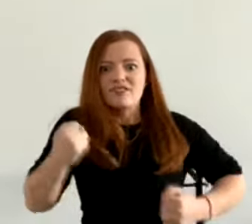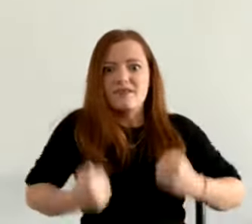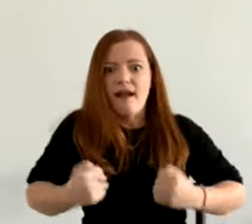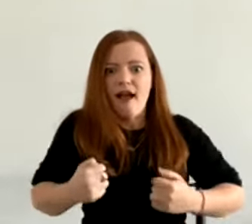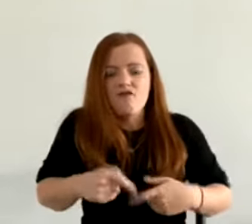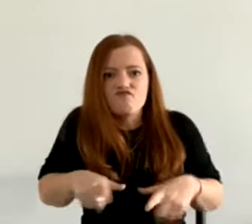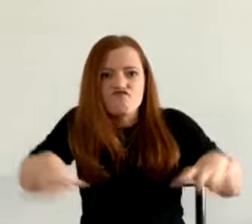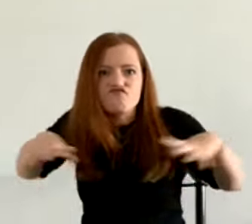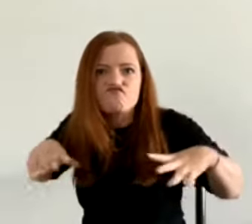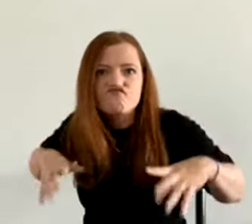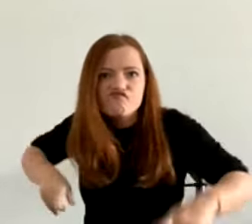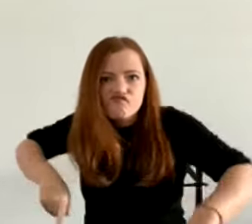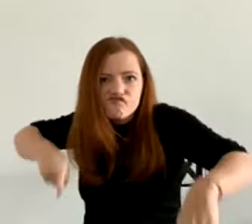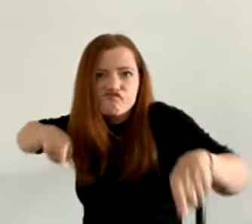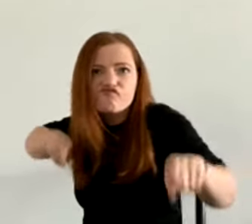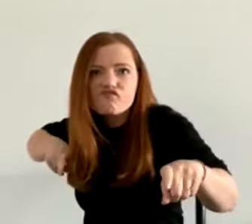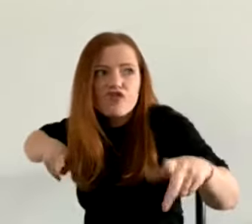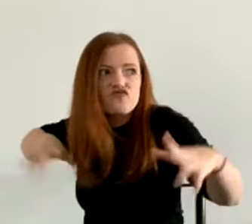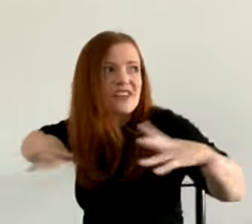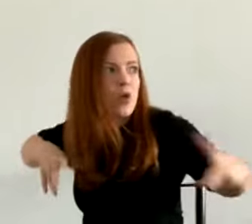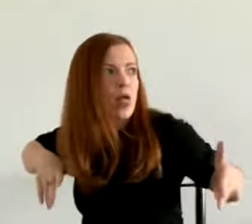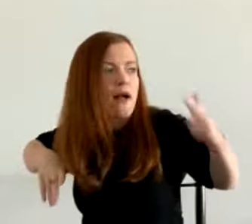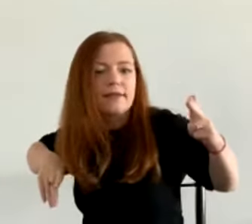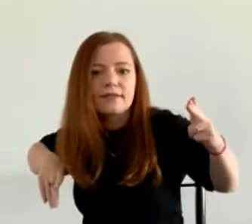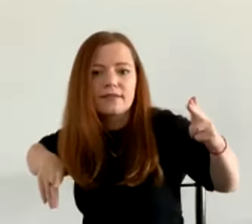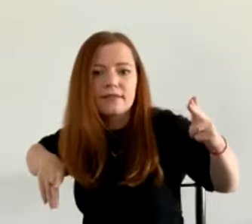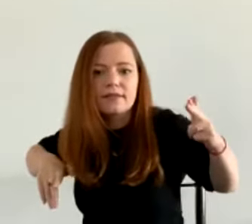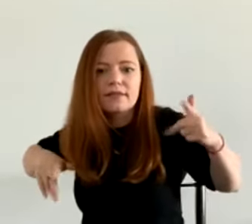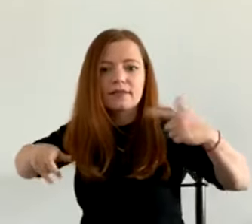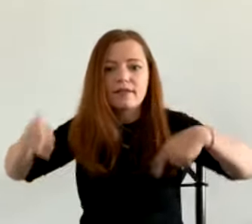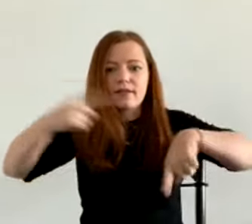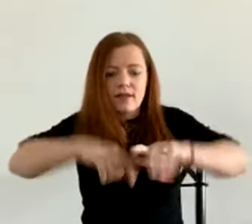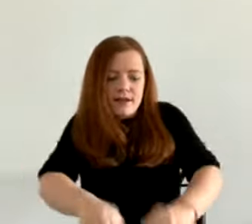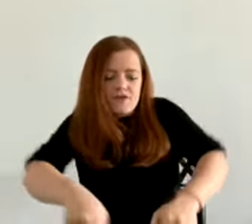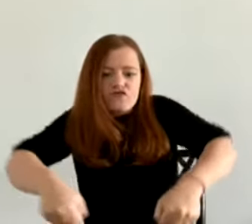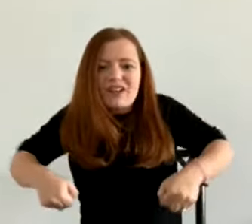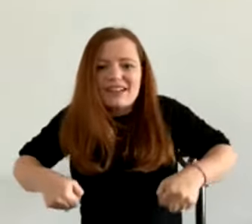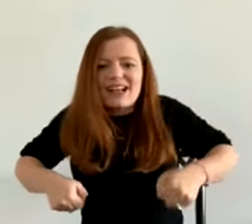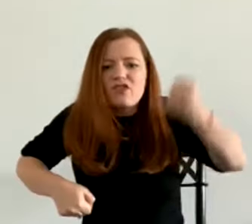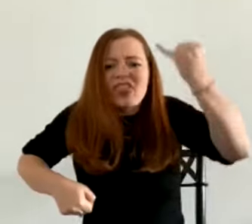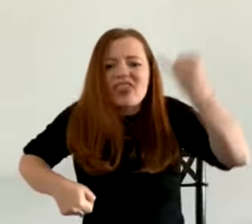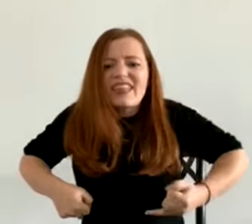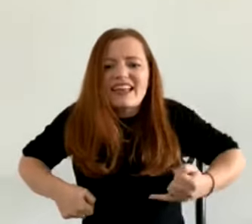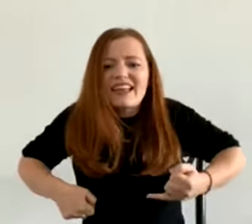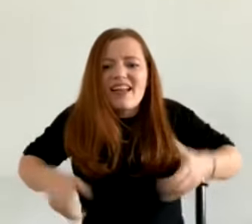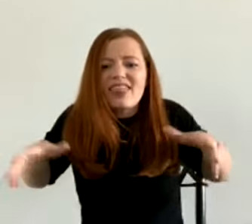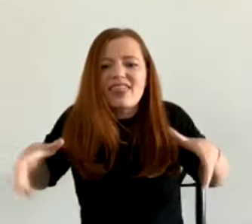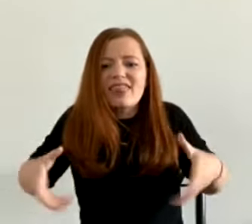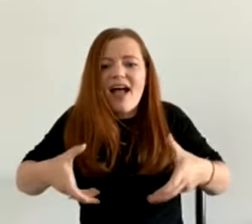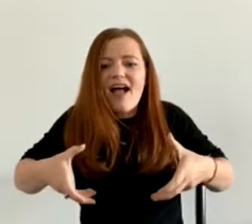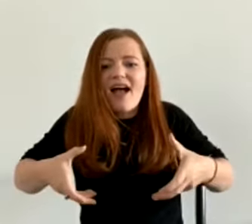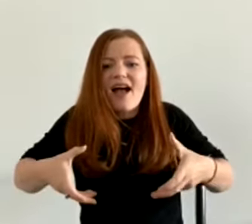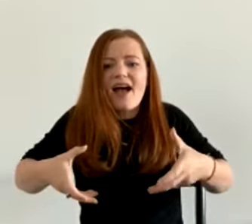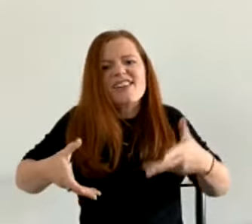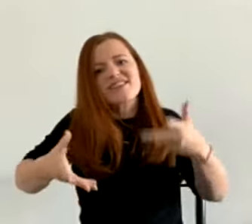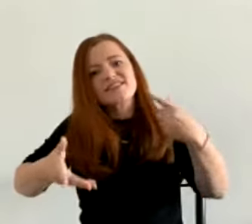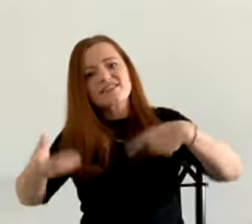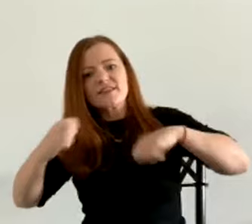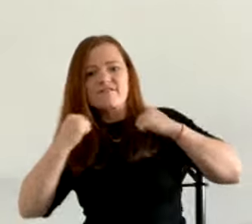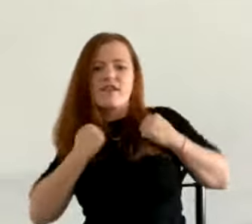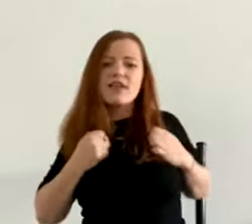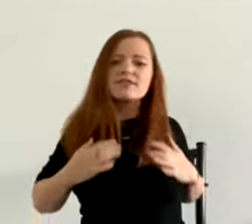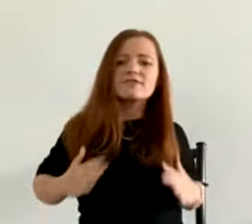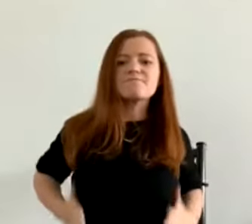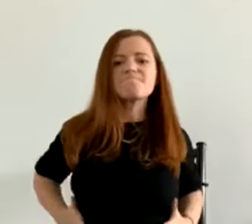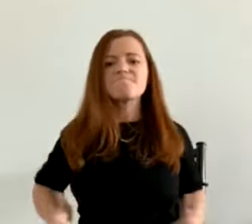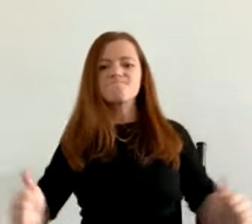bent, eager for the gun. I pull running tights over fatless thighs, slide a vest over circus strongman